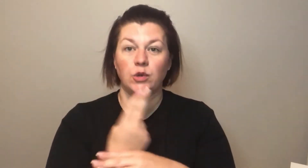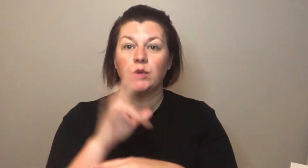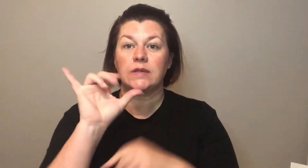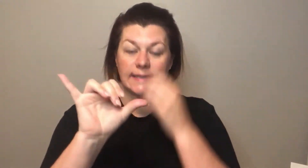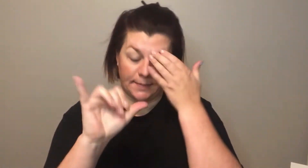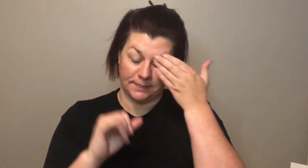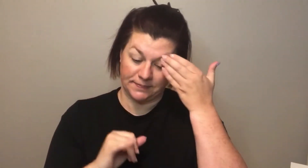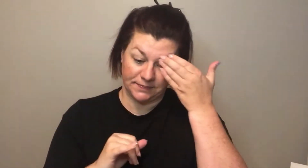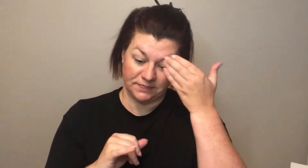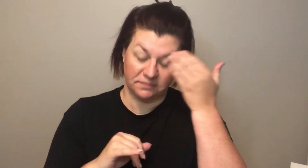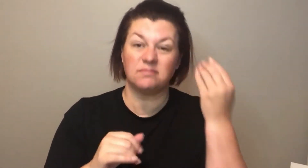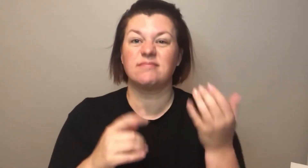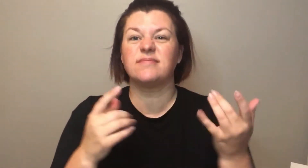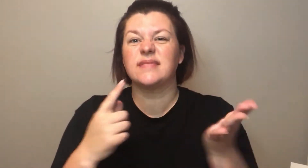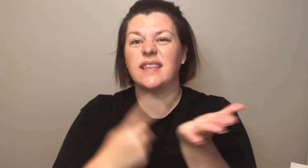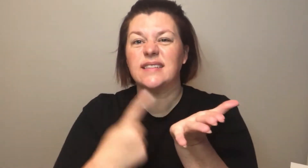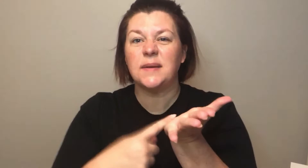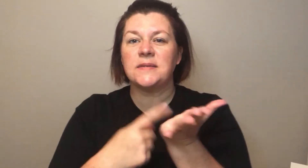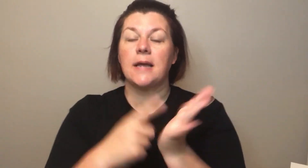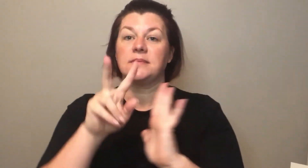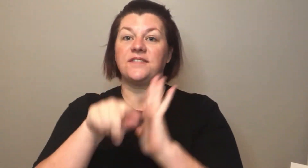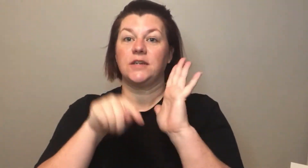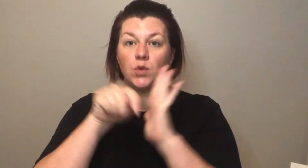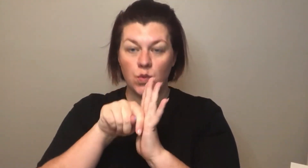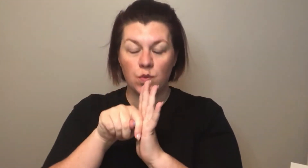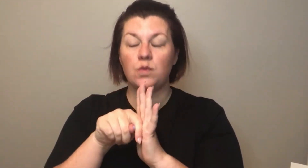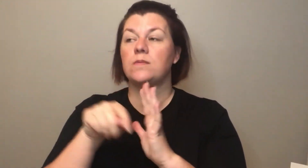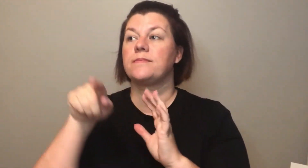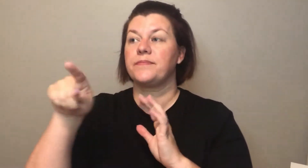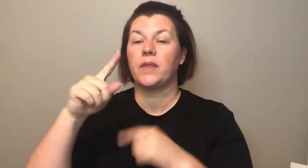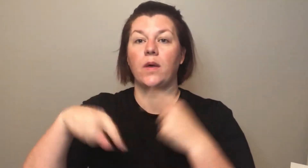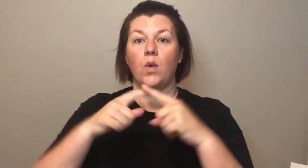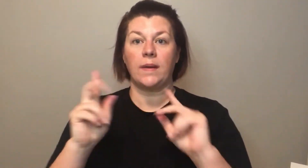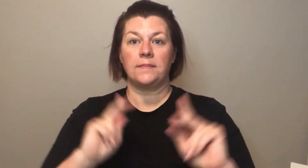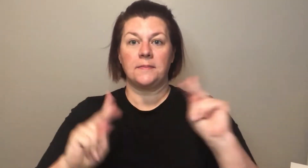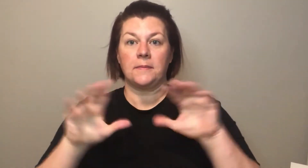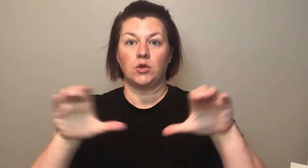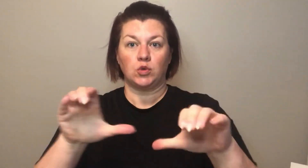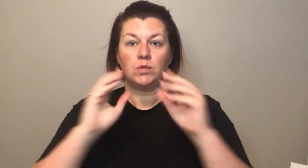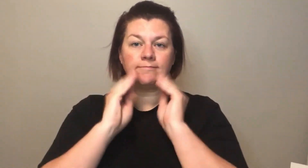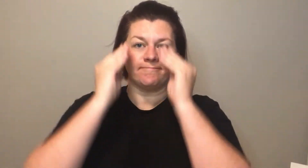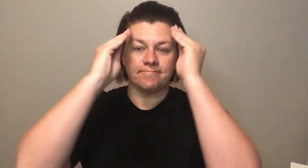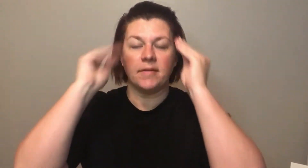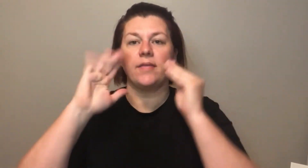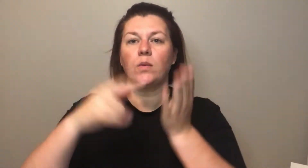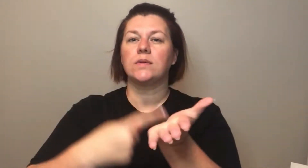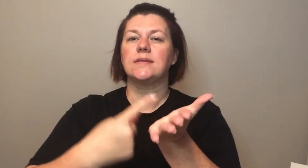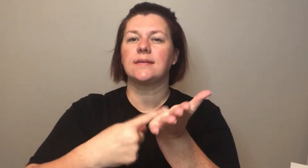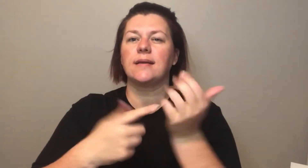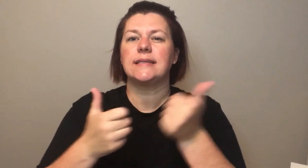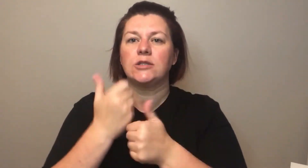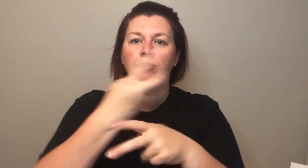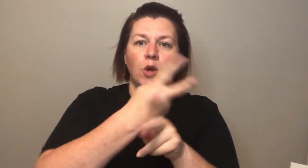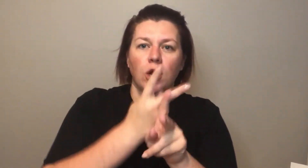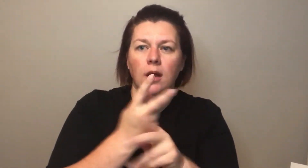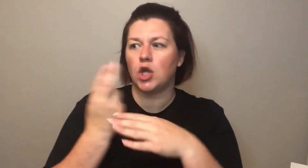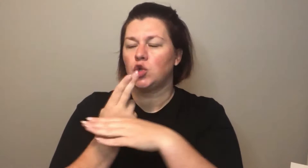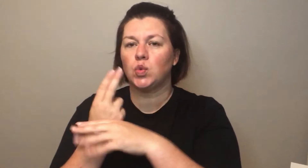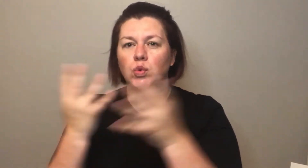All right, so I'm going to go ahead and get started using it. Now, with the videos that I see on YouTube, people will normally talk